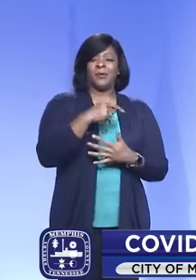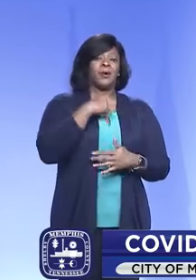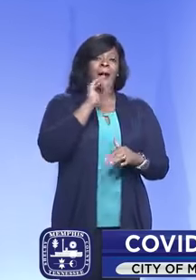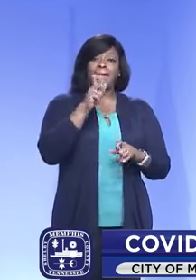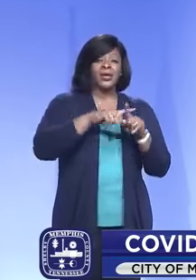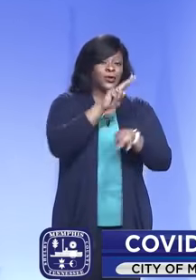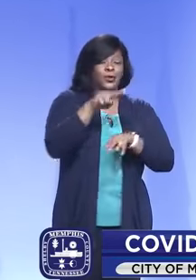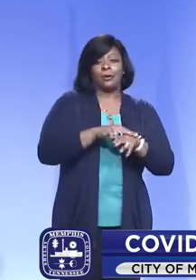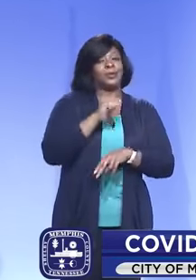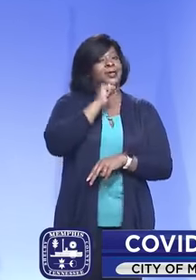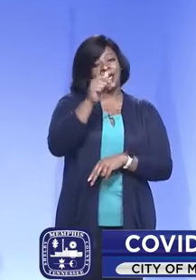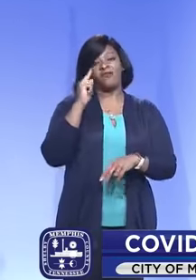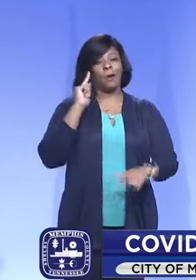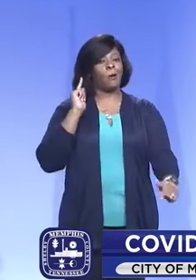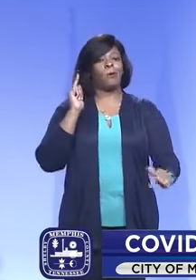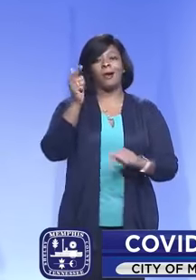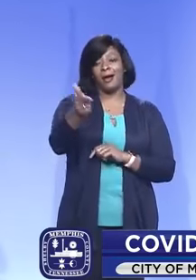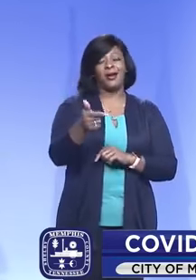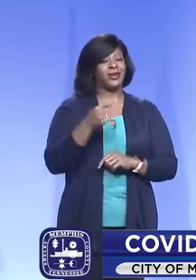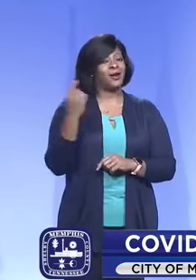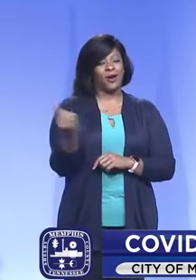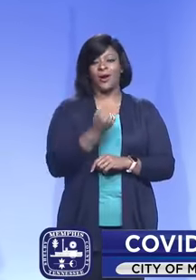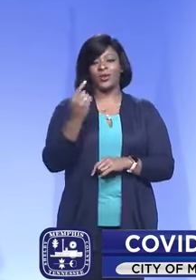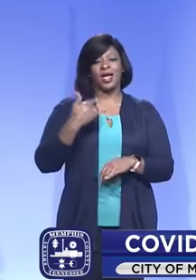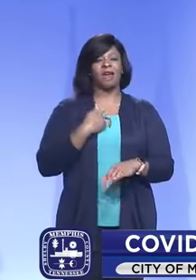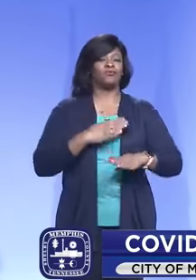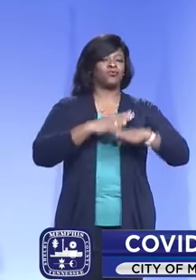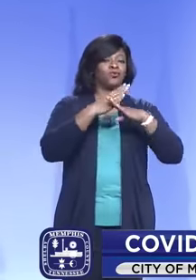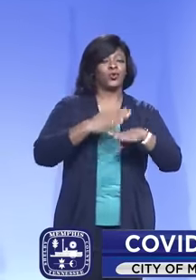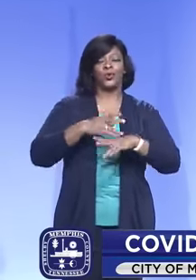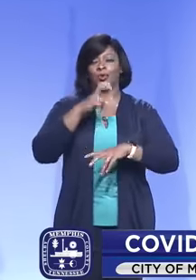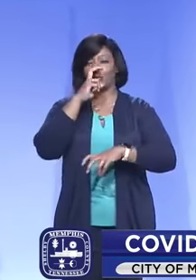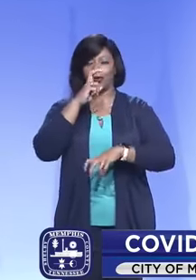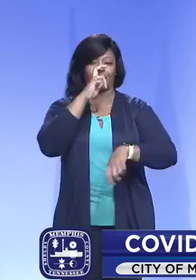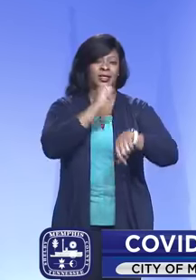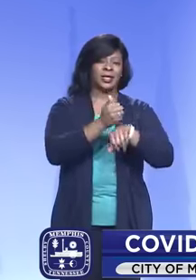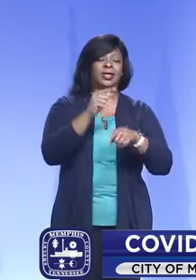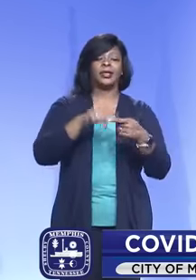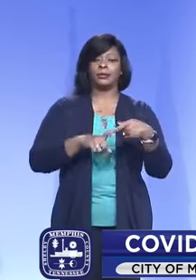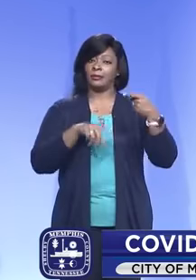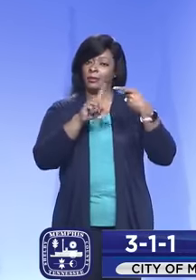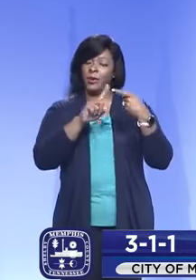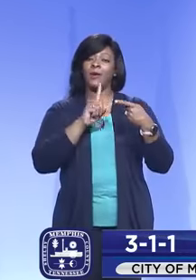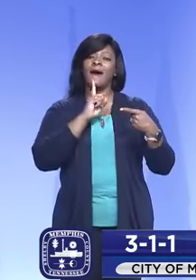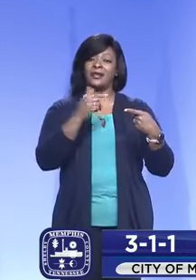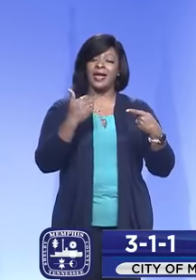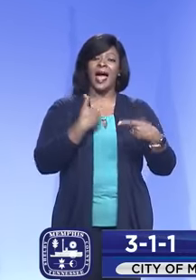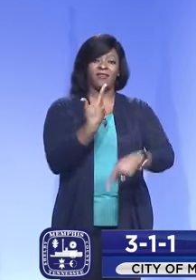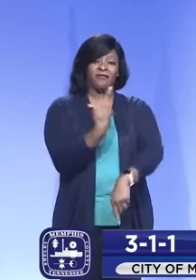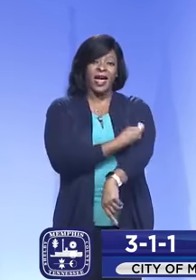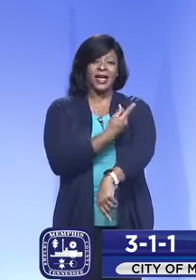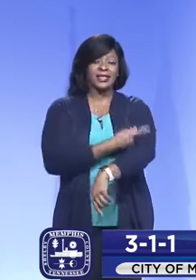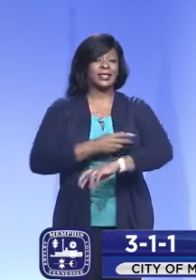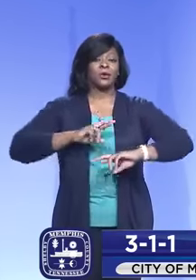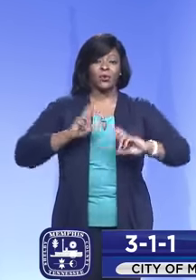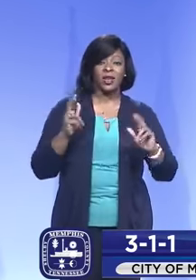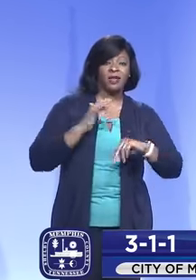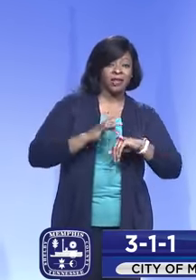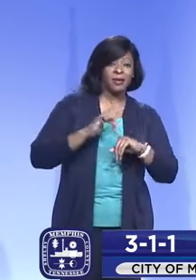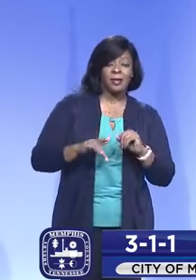back to normal for some time. There will always be restrictions in place until, one, we have a vaccine and we